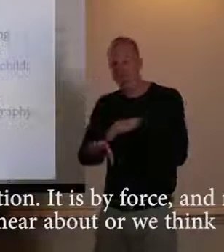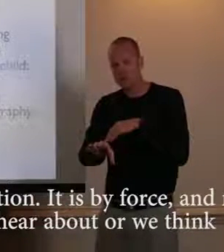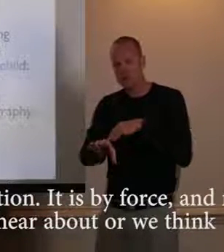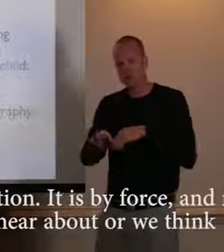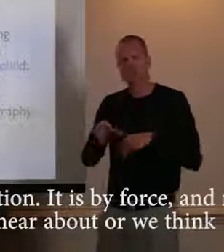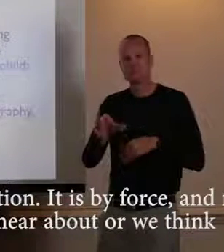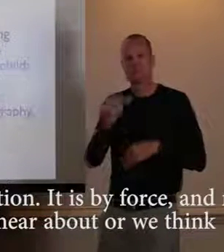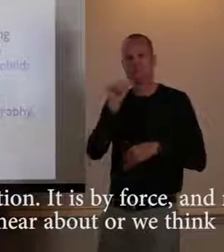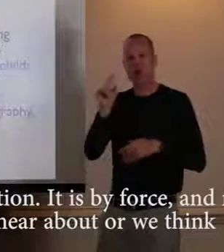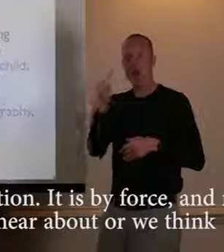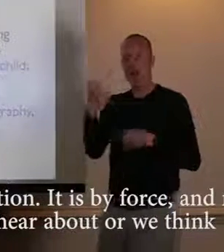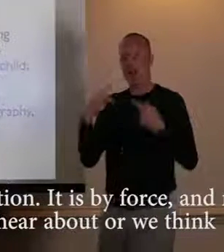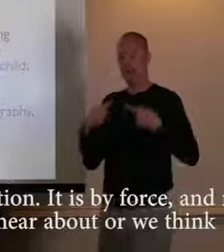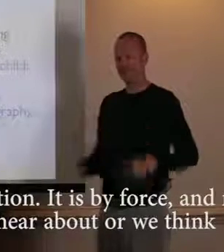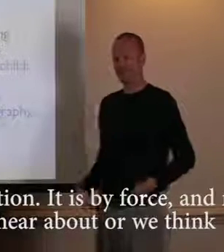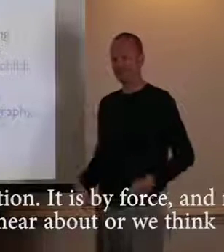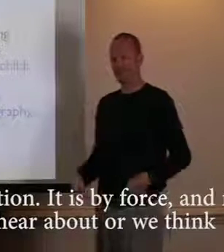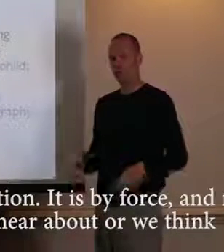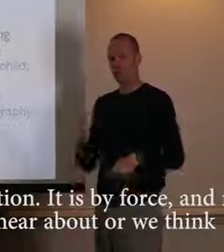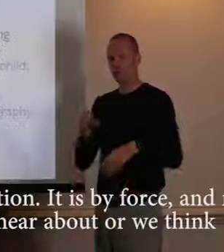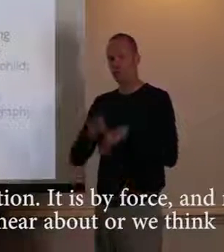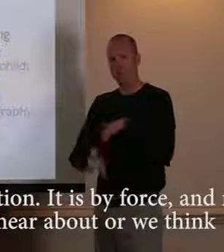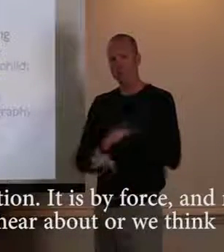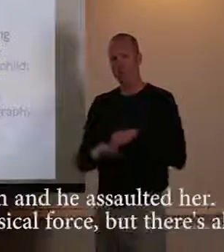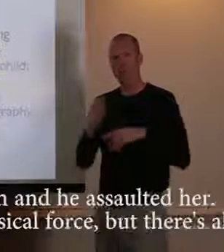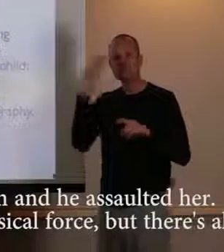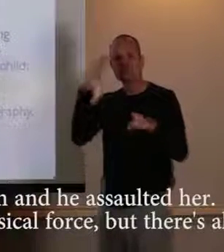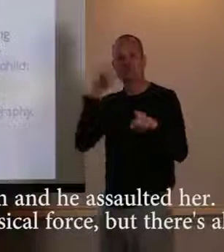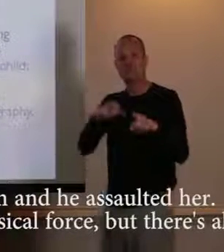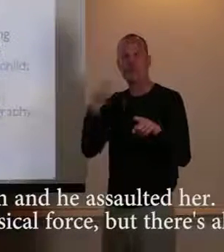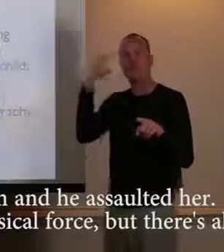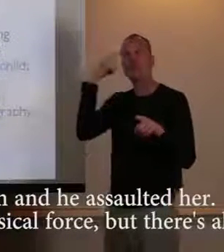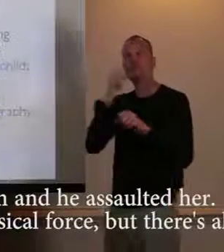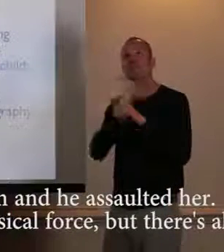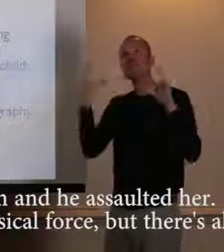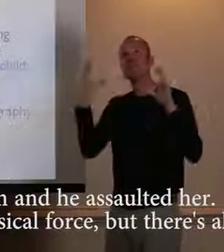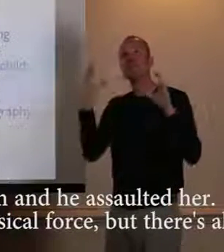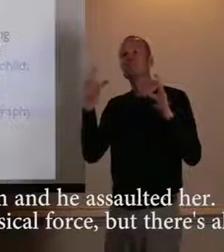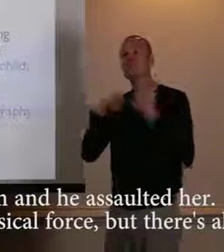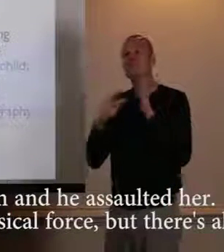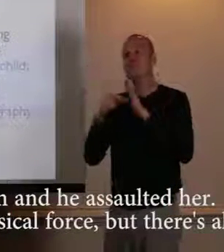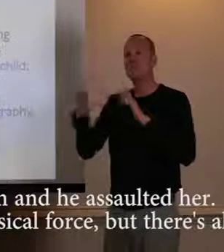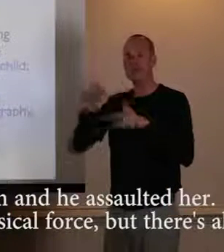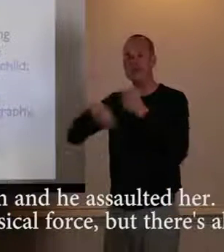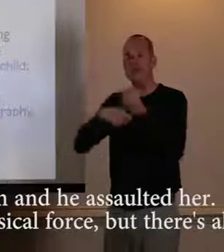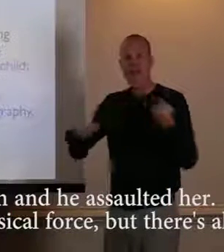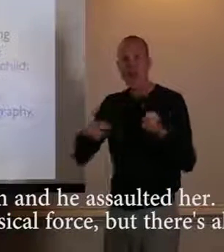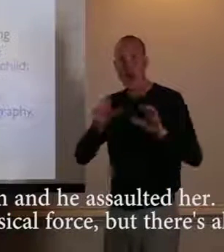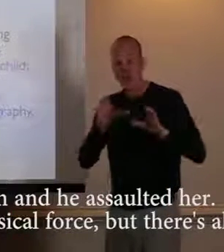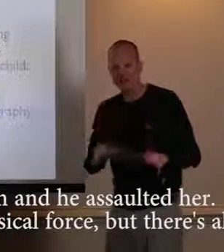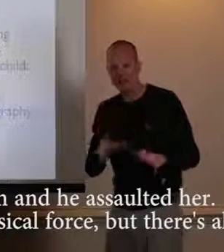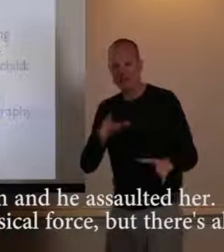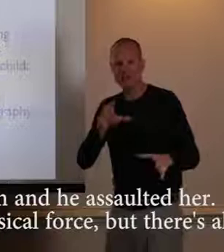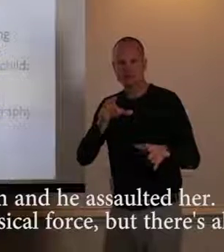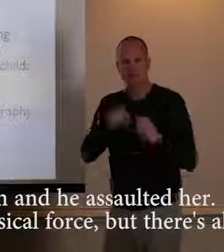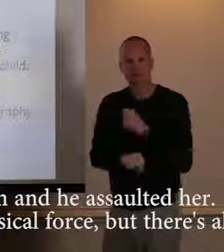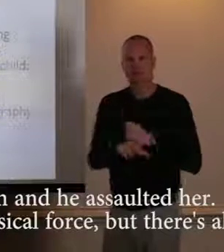just physical. We hear about or we think about maybe, she was tied down and he assaulted her. Well, no, that would be